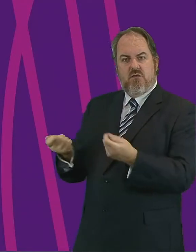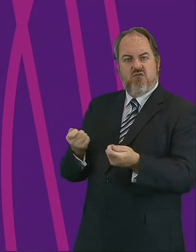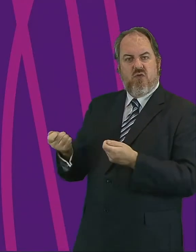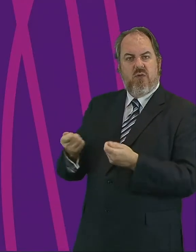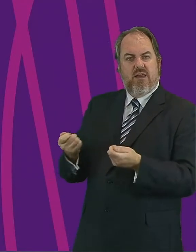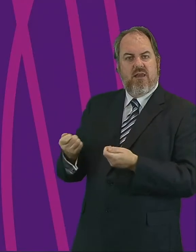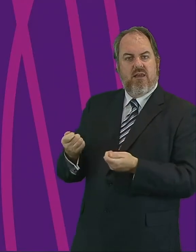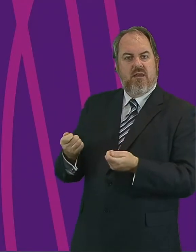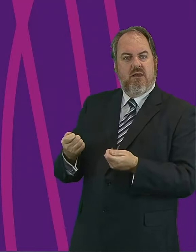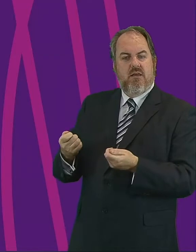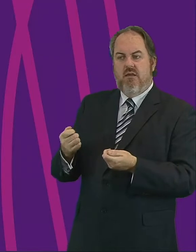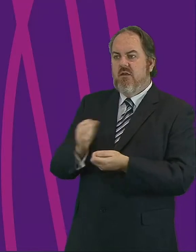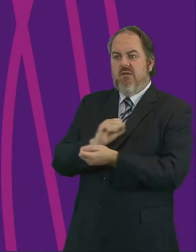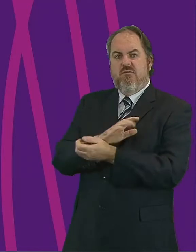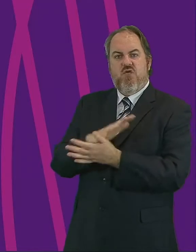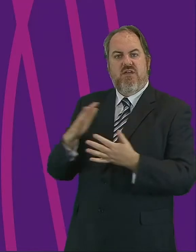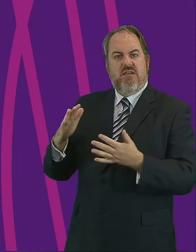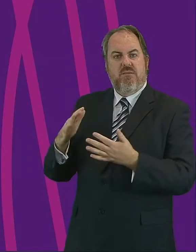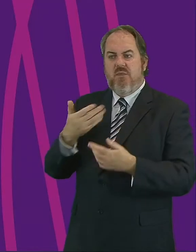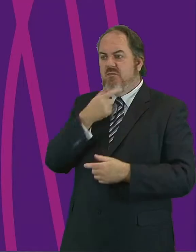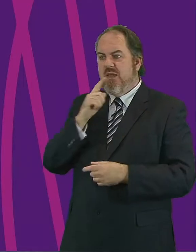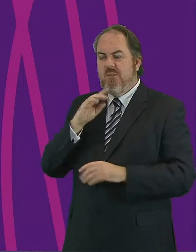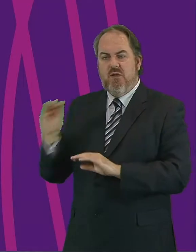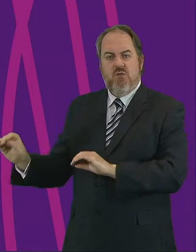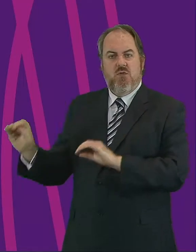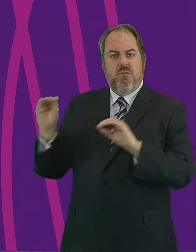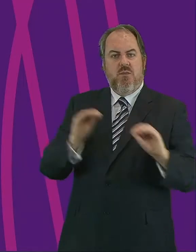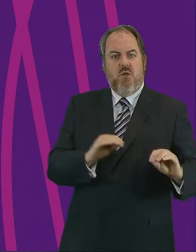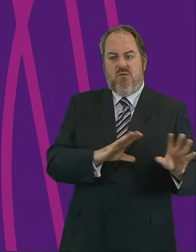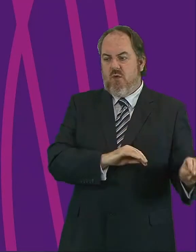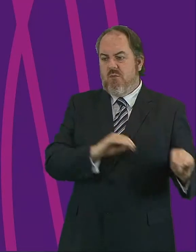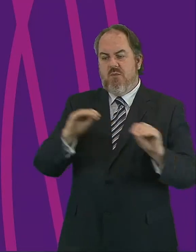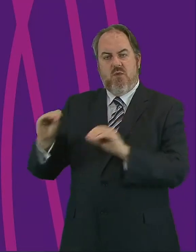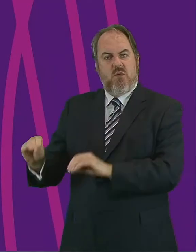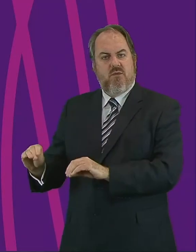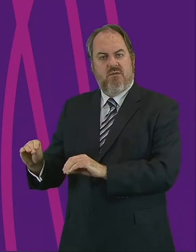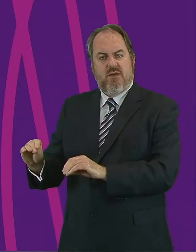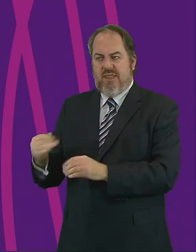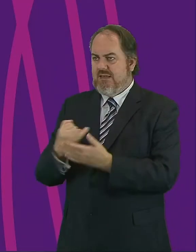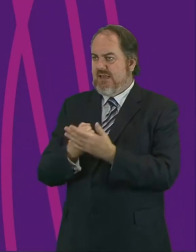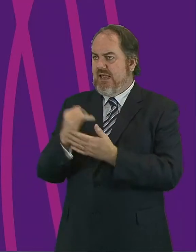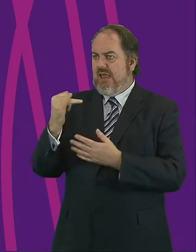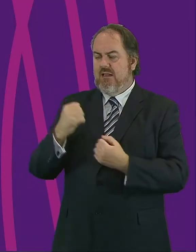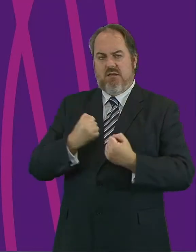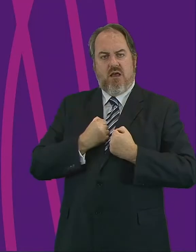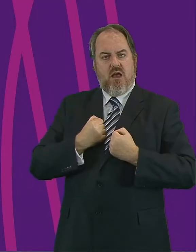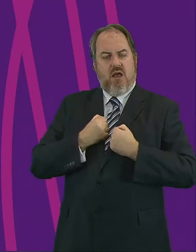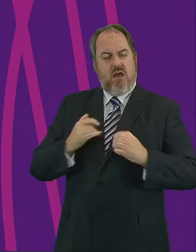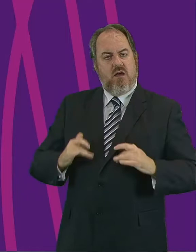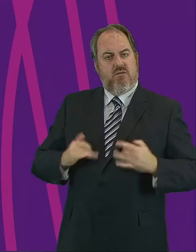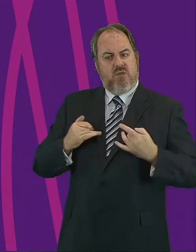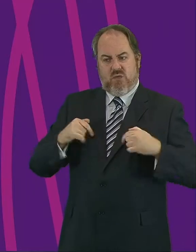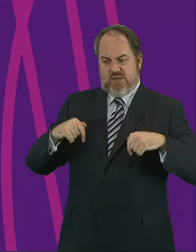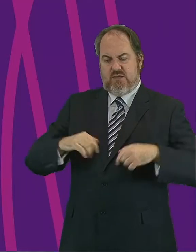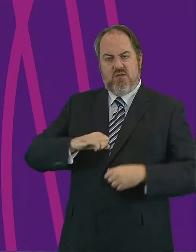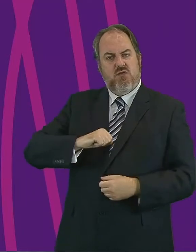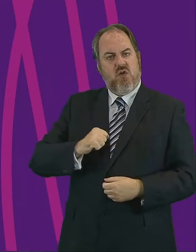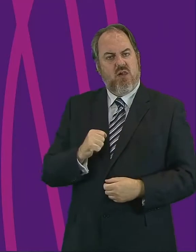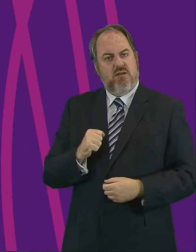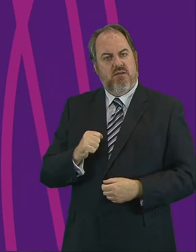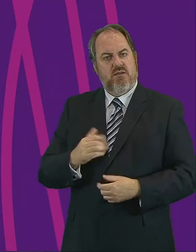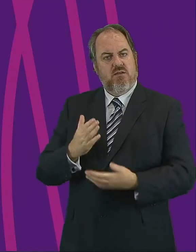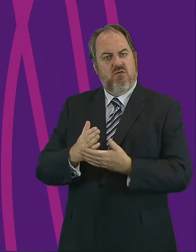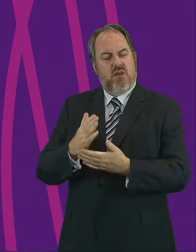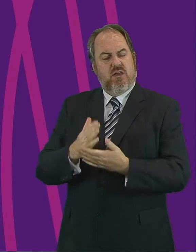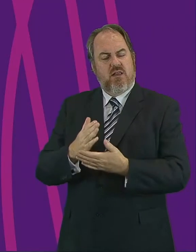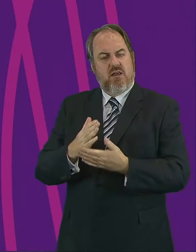movement against the explicit wishes of this Parliament and the people of Scotland. Presiding Officer, not a word that has been said to us in